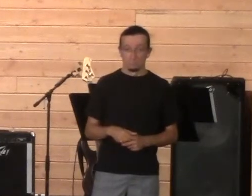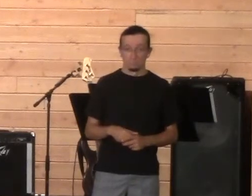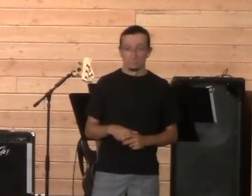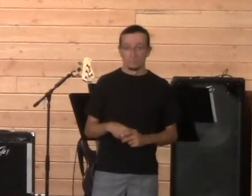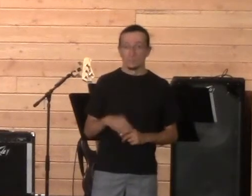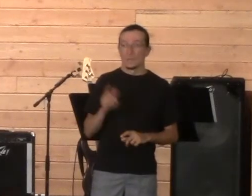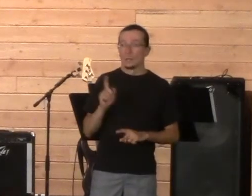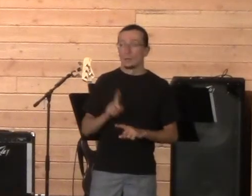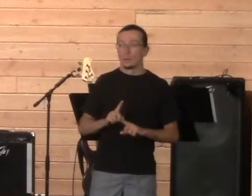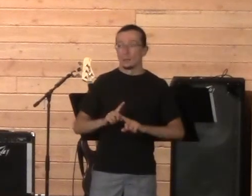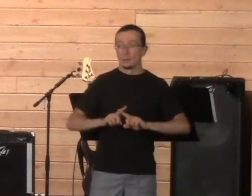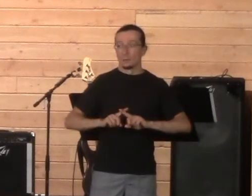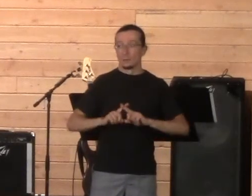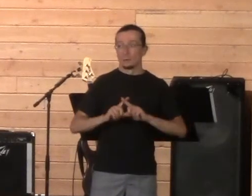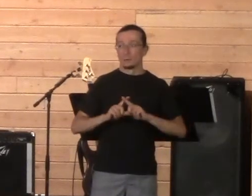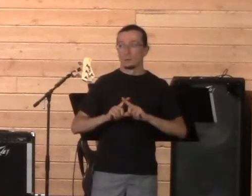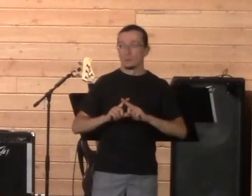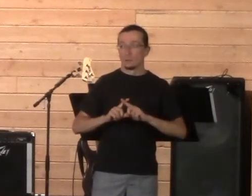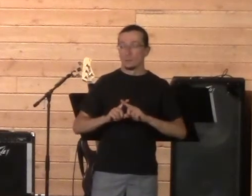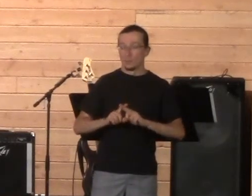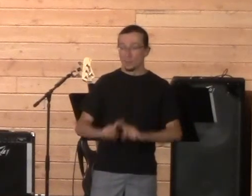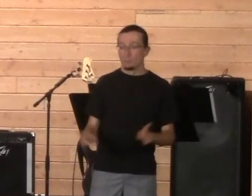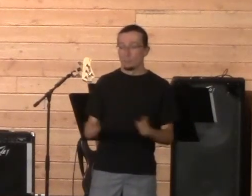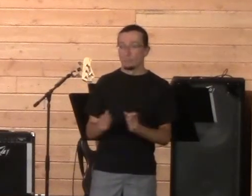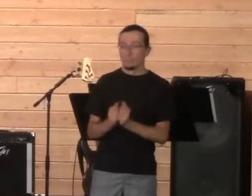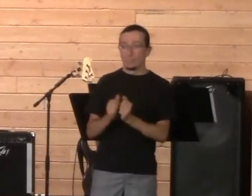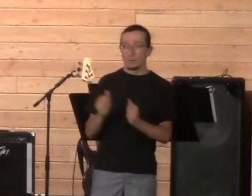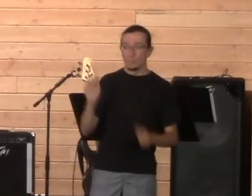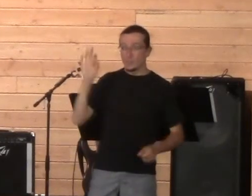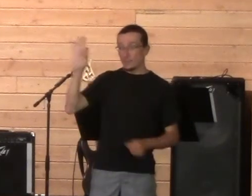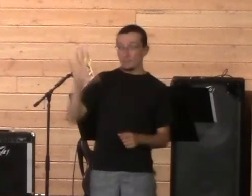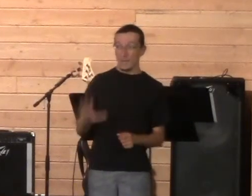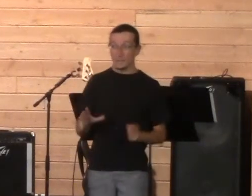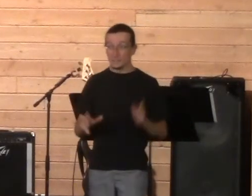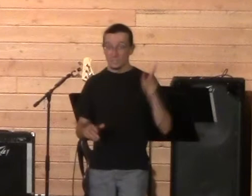But I was innocent on the stair landing when Pastor Gray caught us.